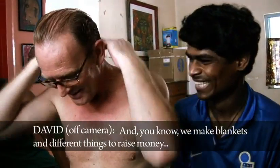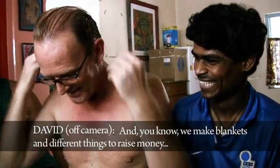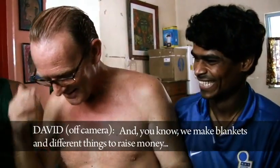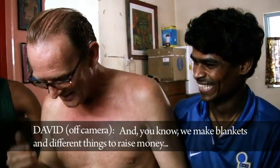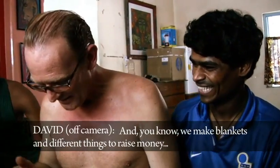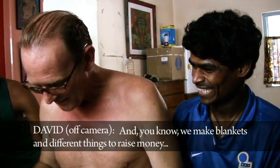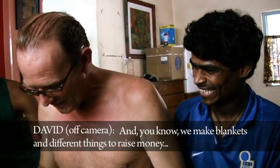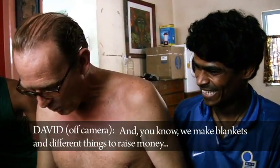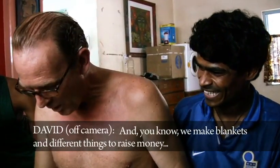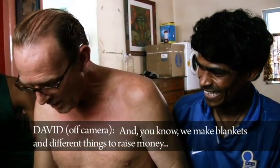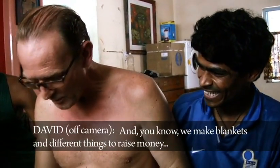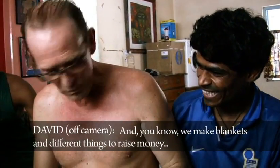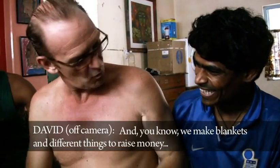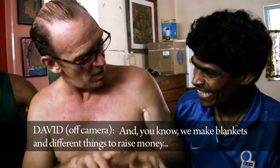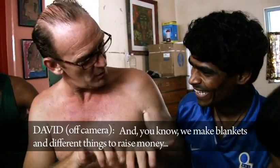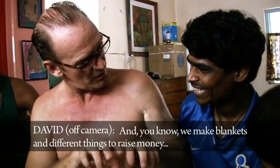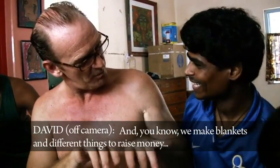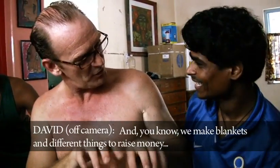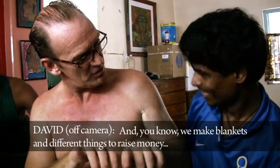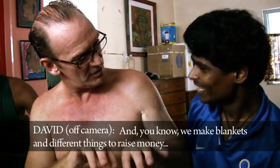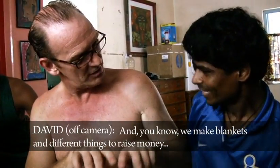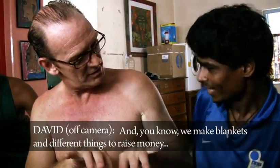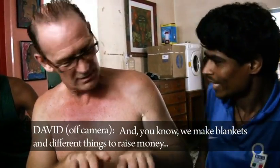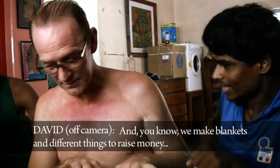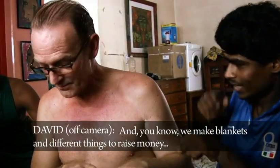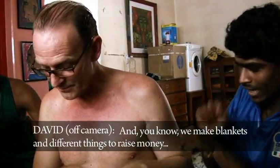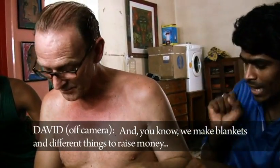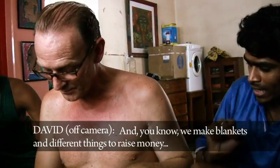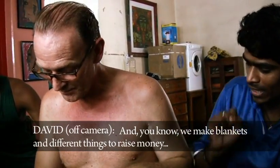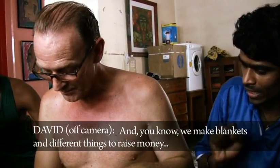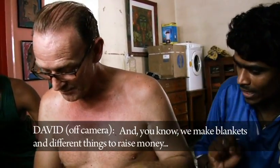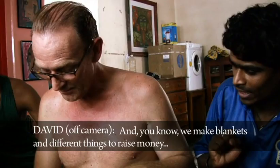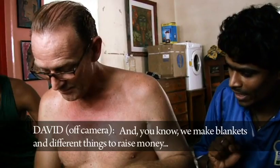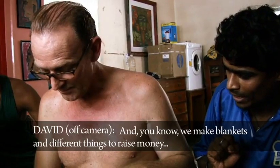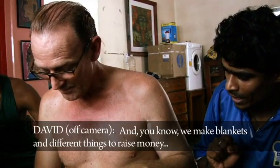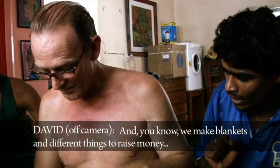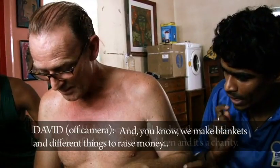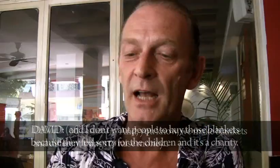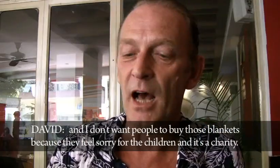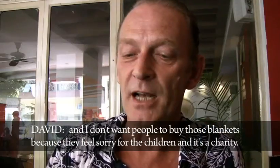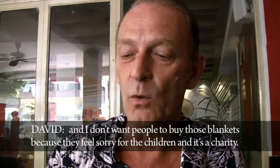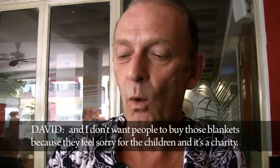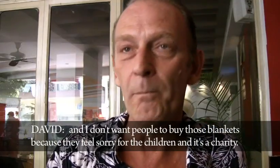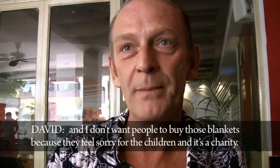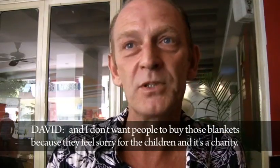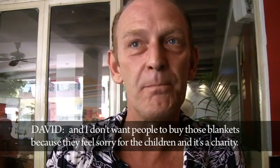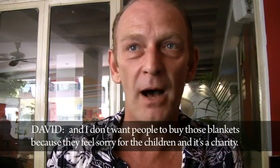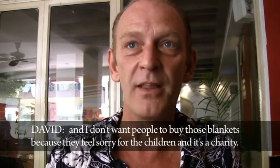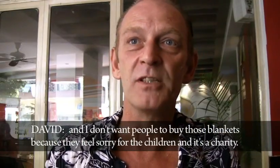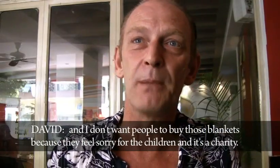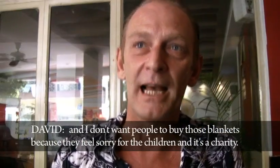And, we also make blankets and different things to raise money. And I don't want people to buy those